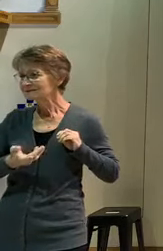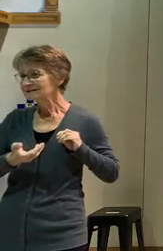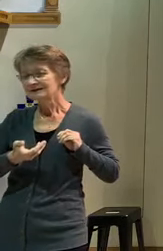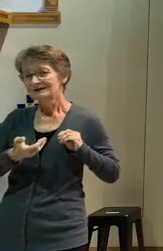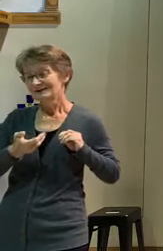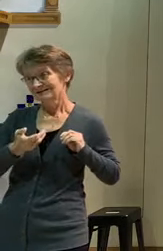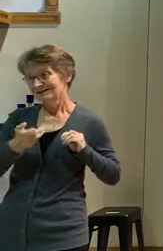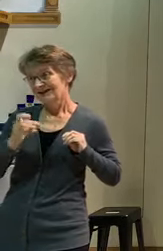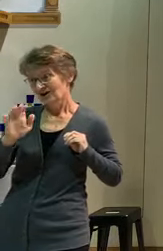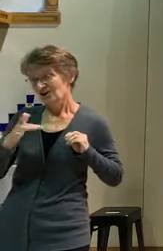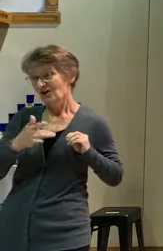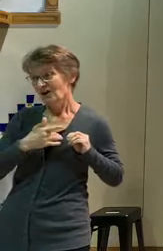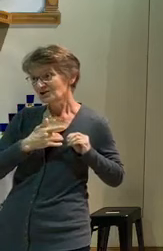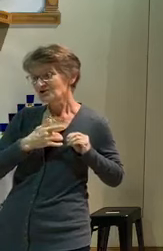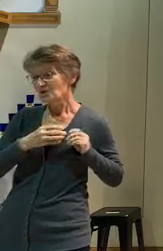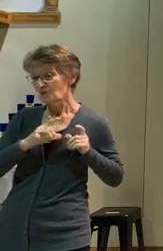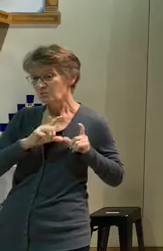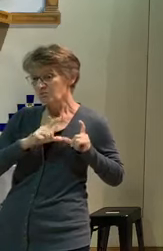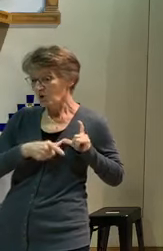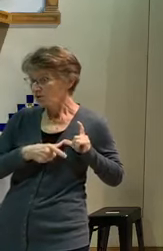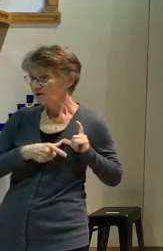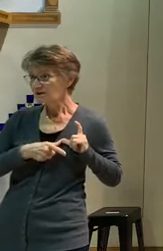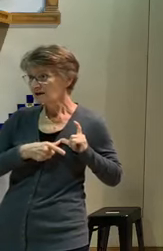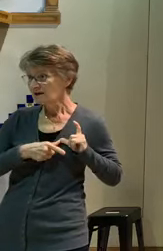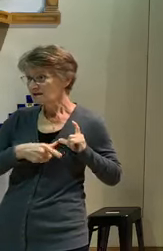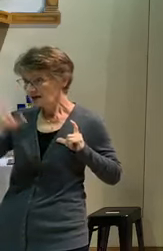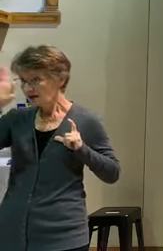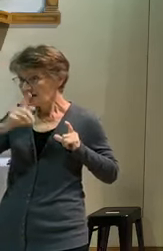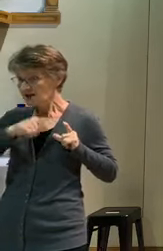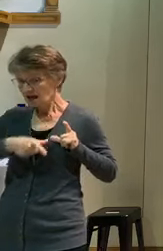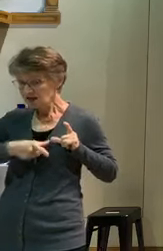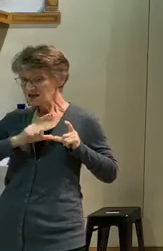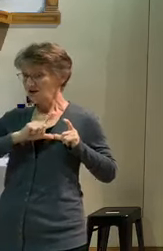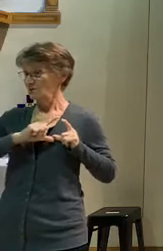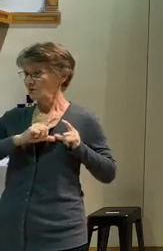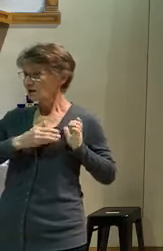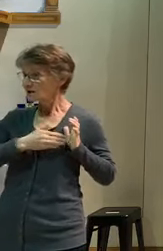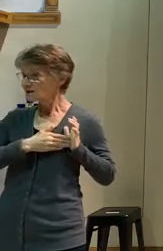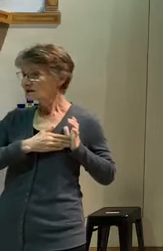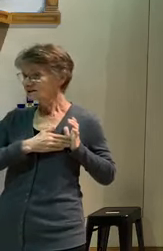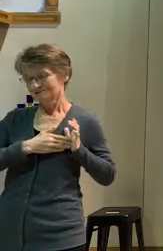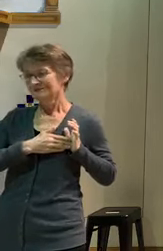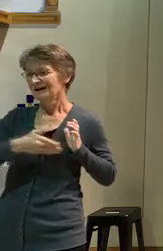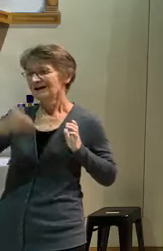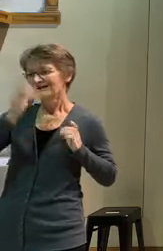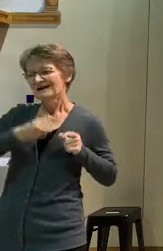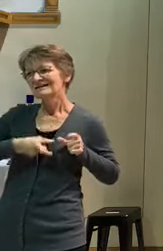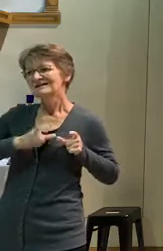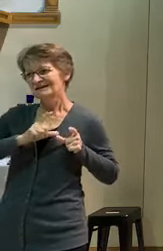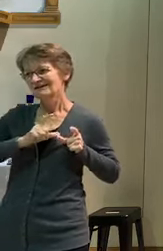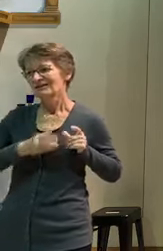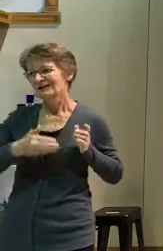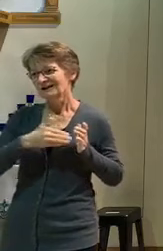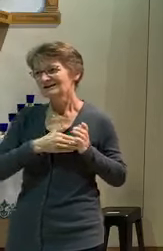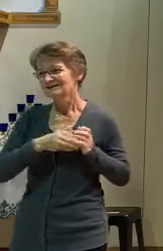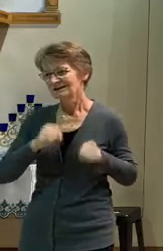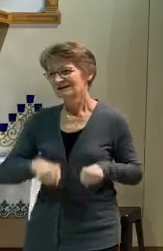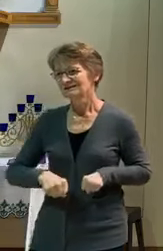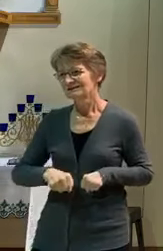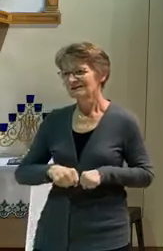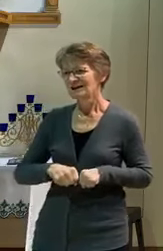hearts so broken that God can't heal us? Do you know, God can heal us of